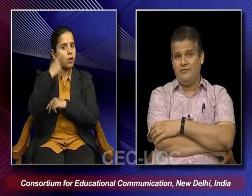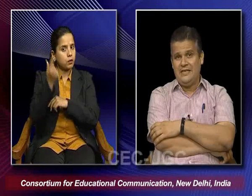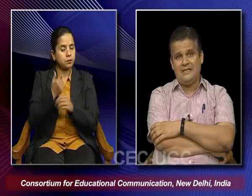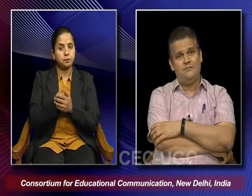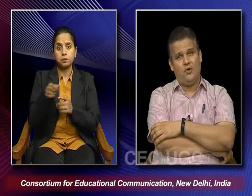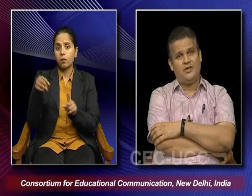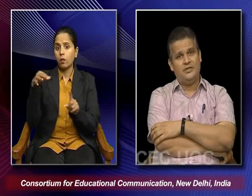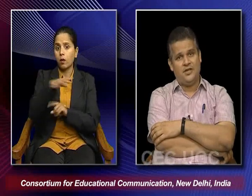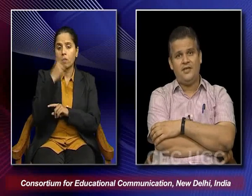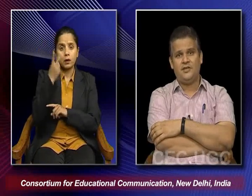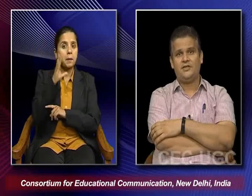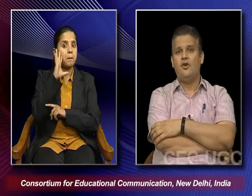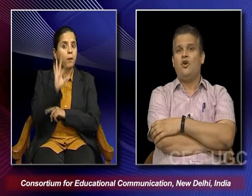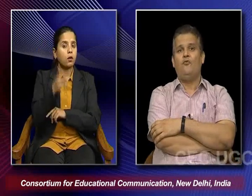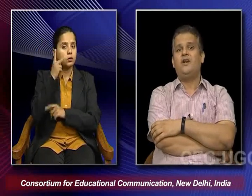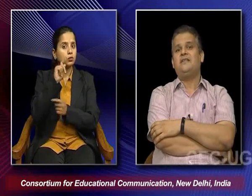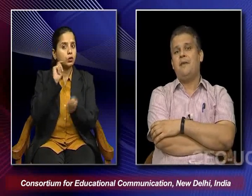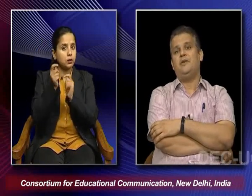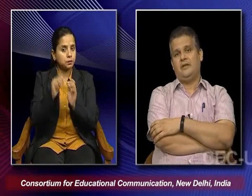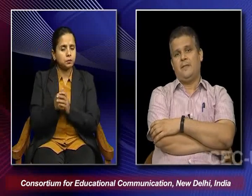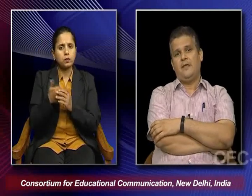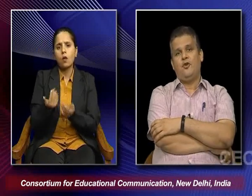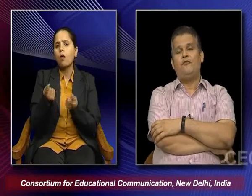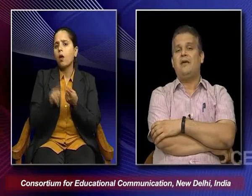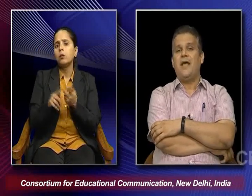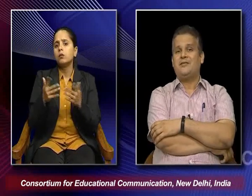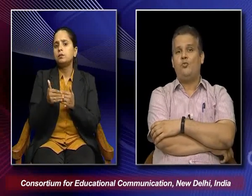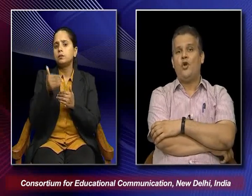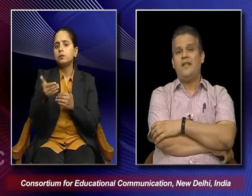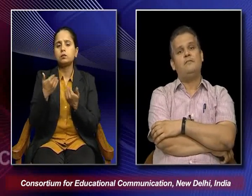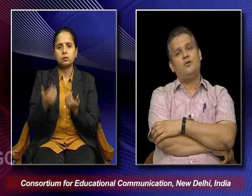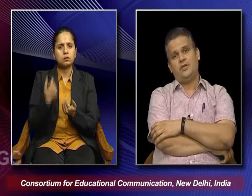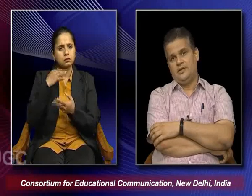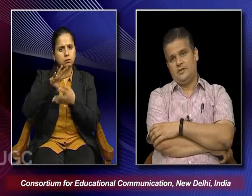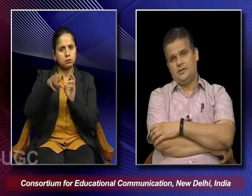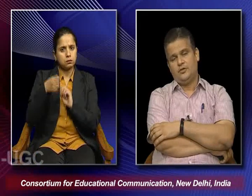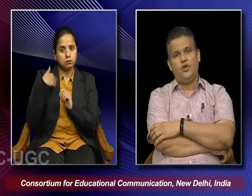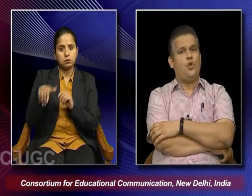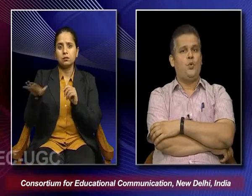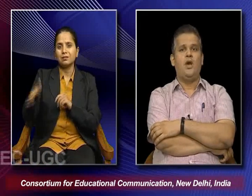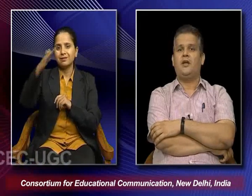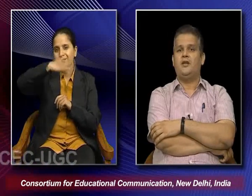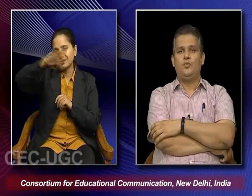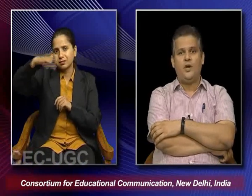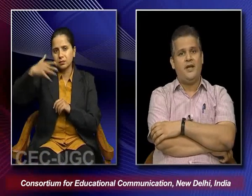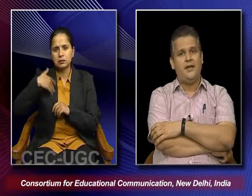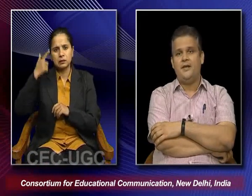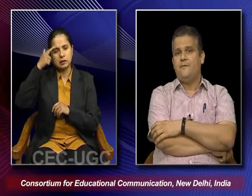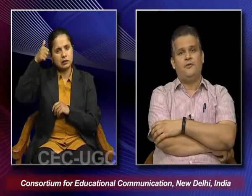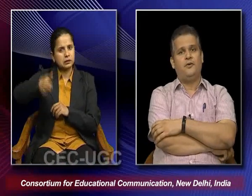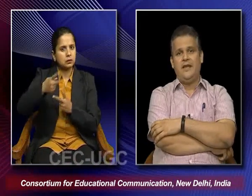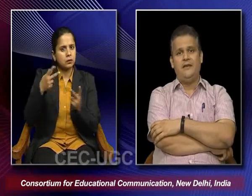of these important changes, what is happening? We are exploiting mountains. We are